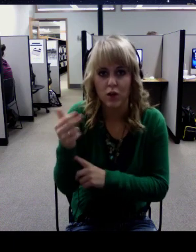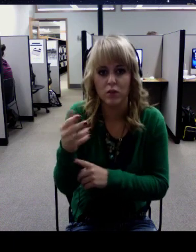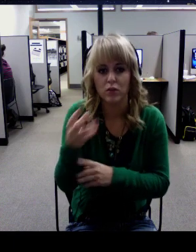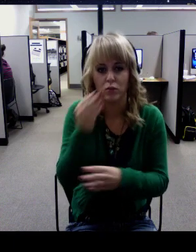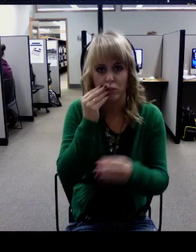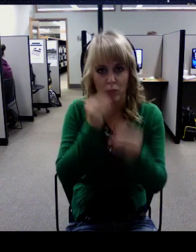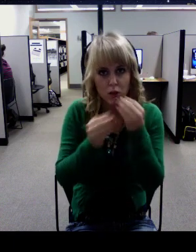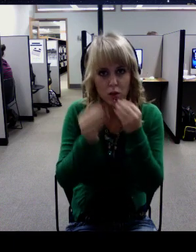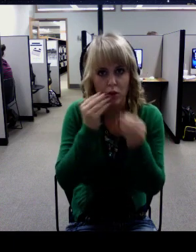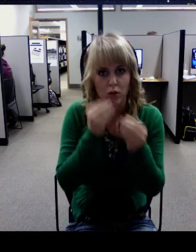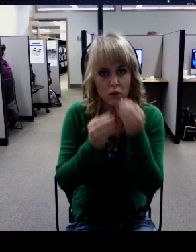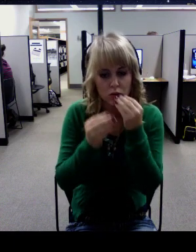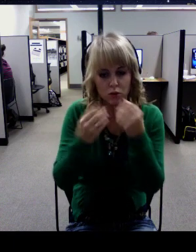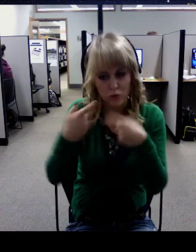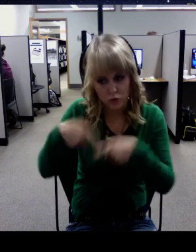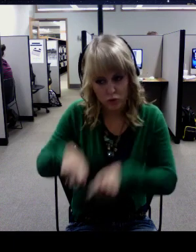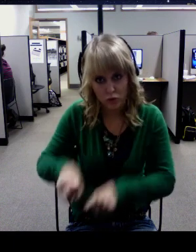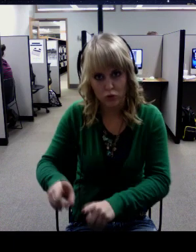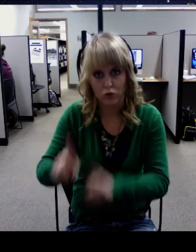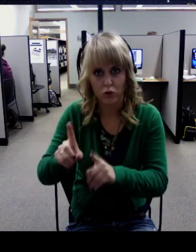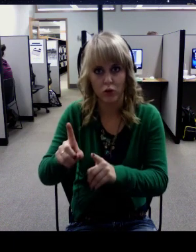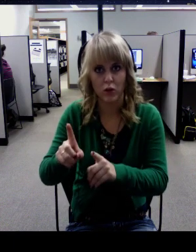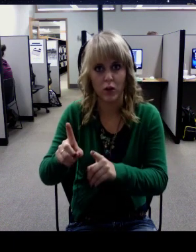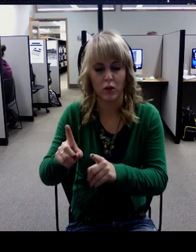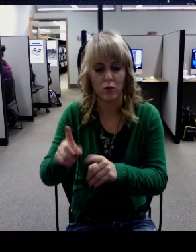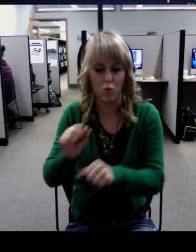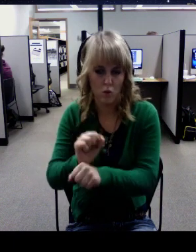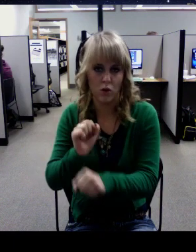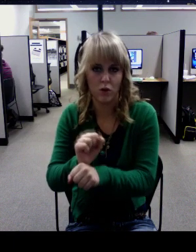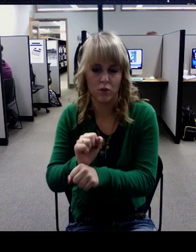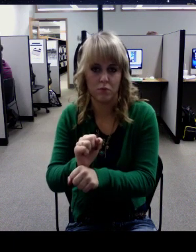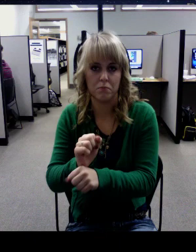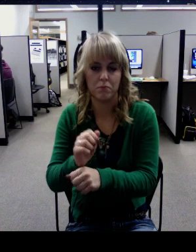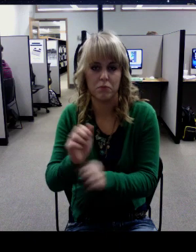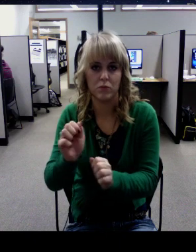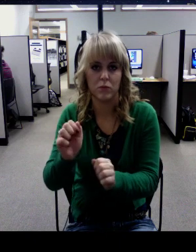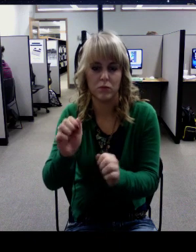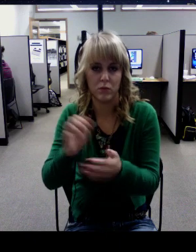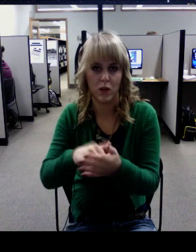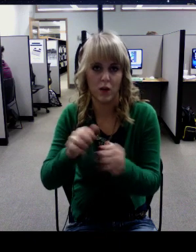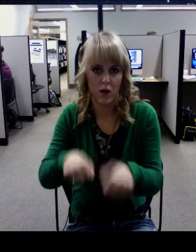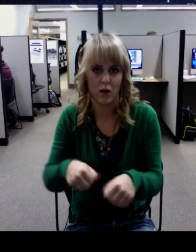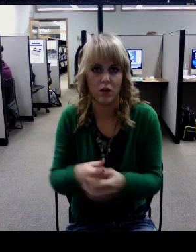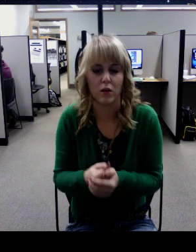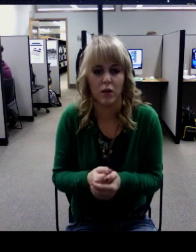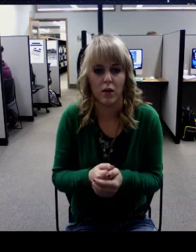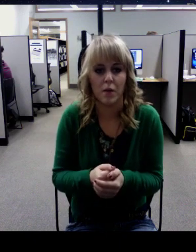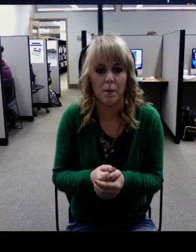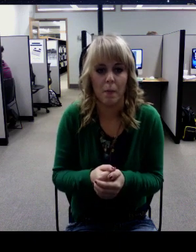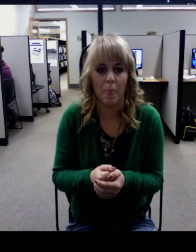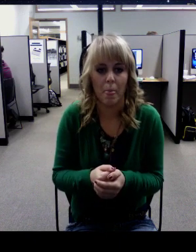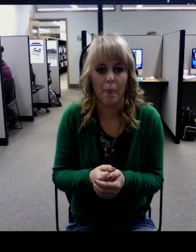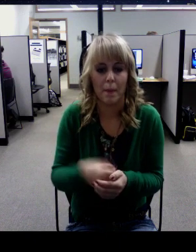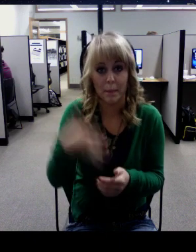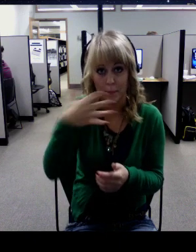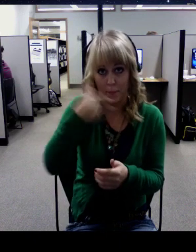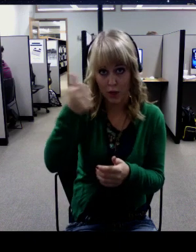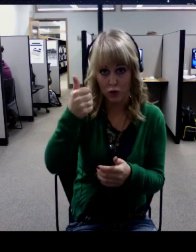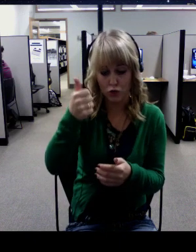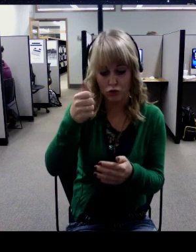and mileage would all be deductible for that also. Keep in mind that the better the records are and the more detail there are with them,